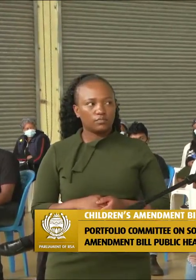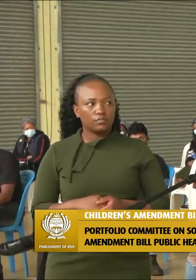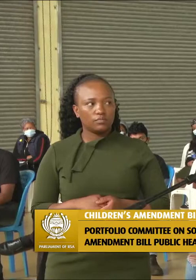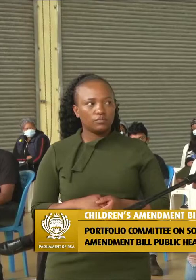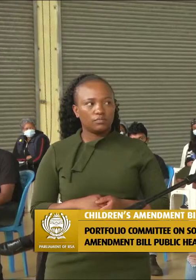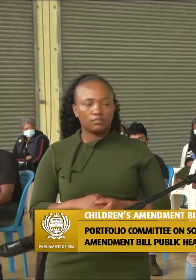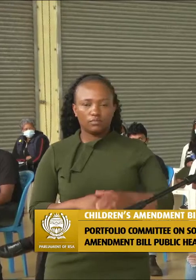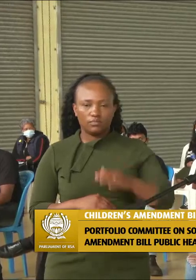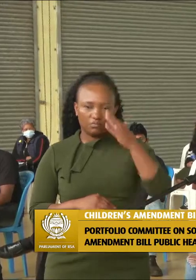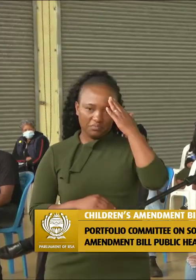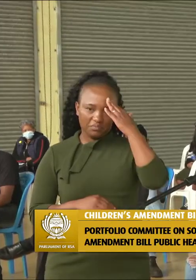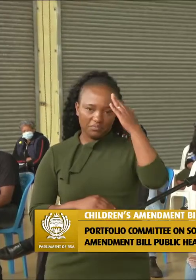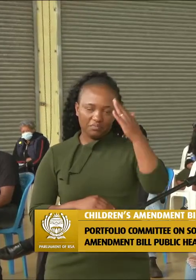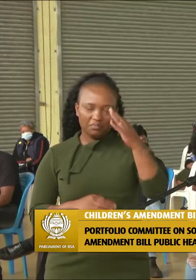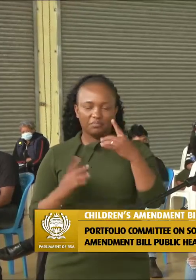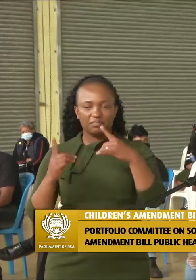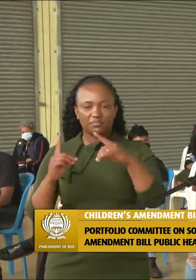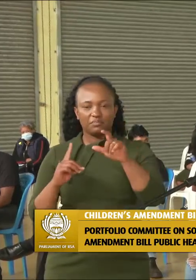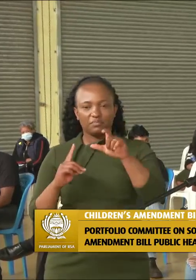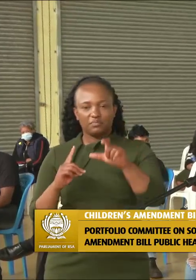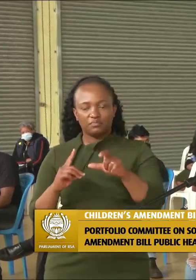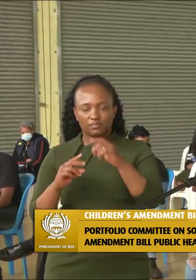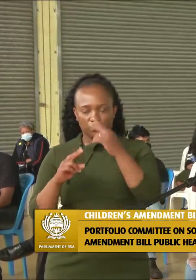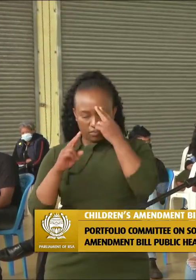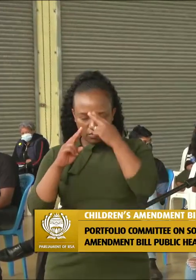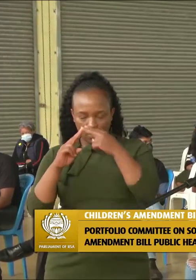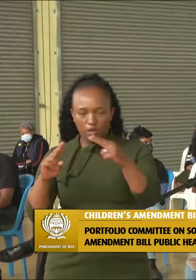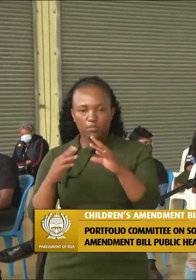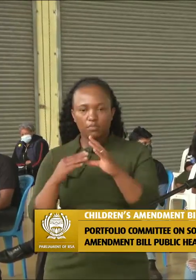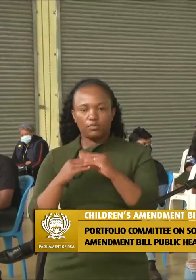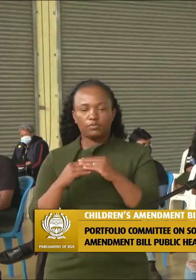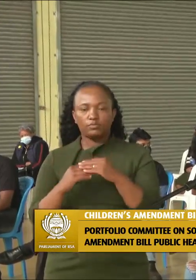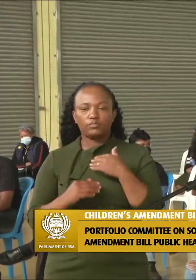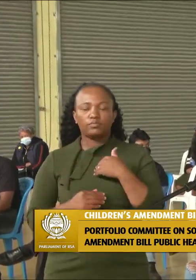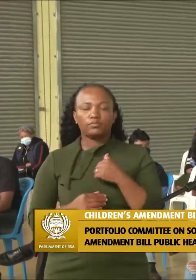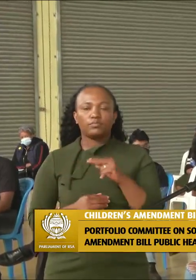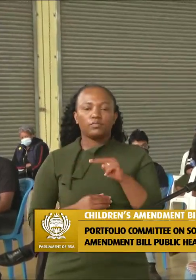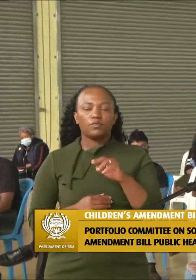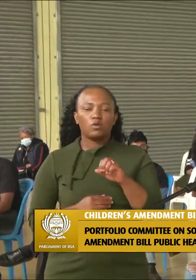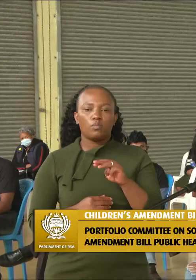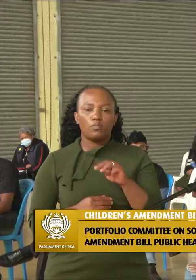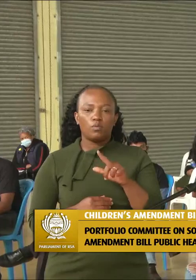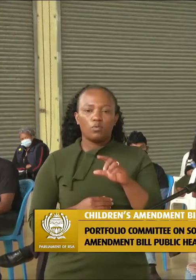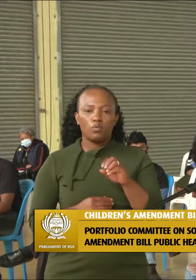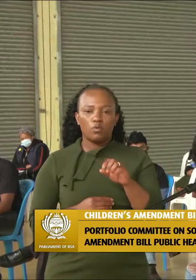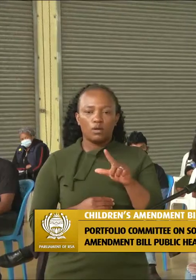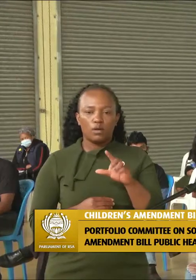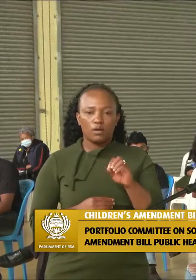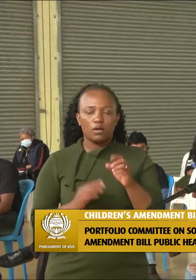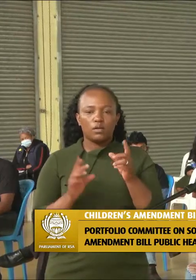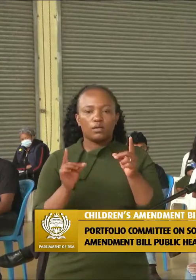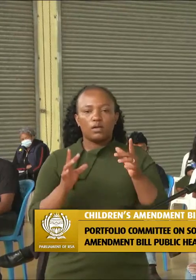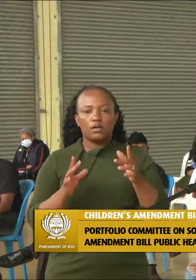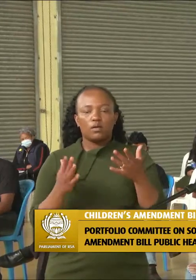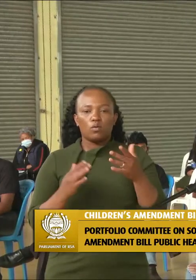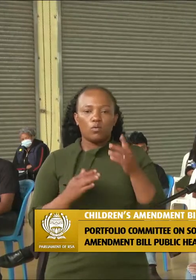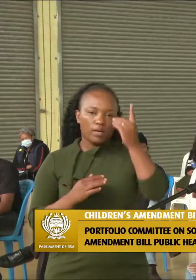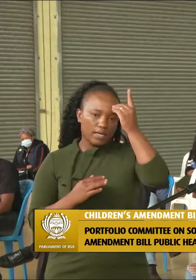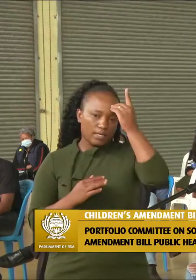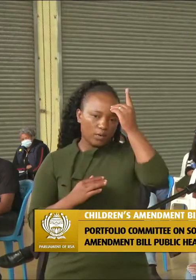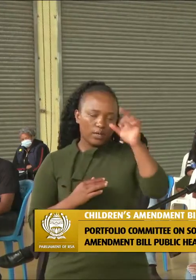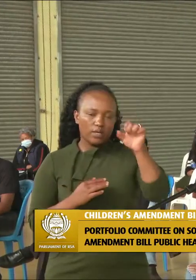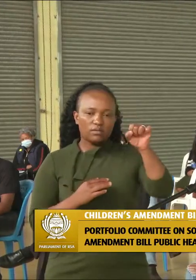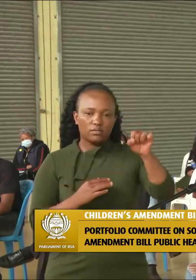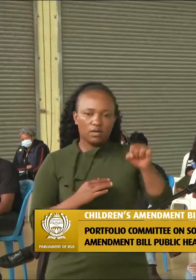Good afternoon, Chairperson, honorable members. My name is Nombulelo Gebashe. I'm the Director for eThekwini South